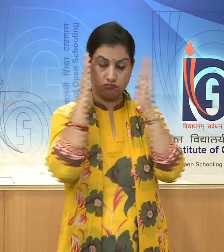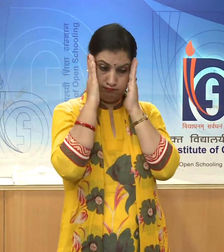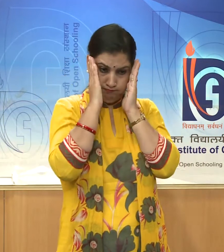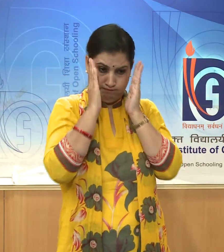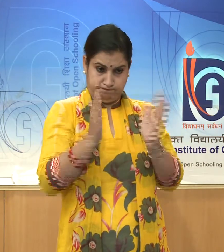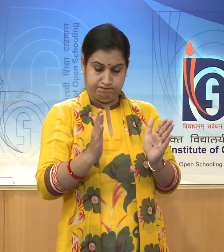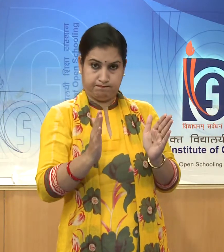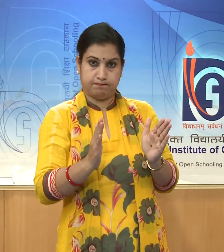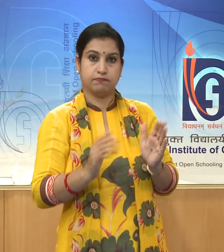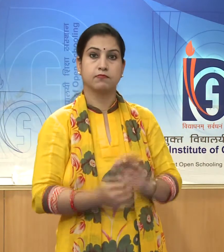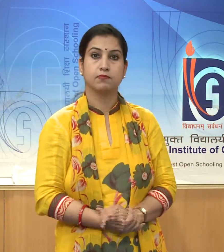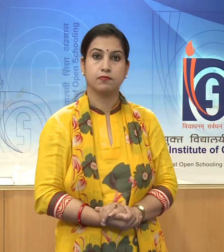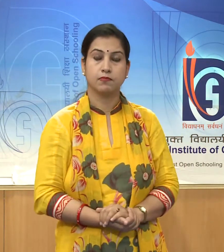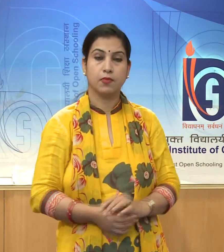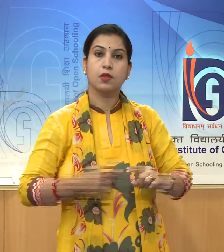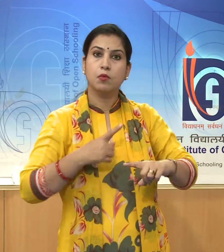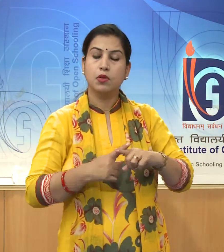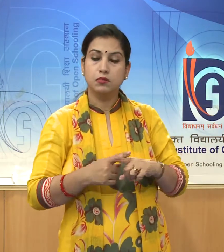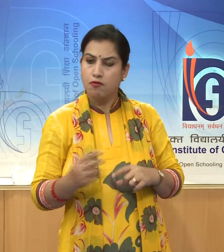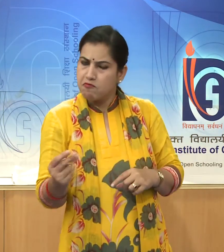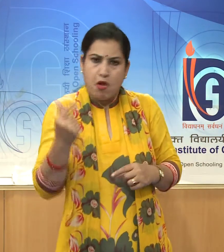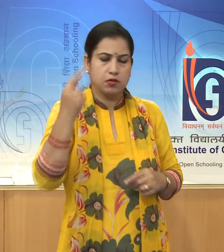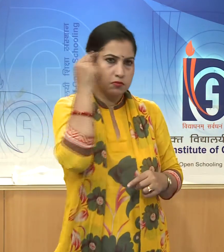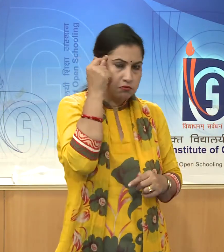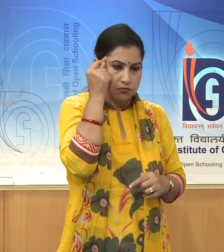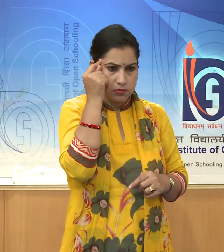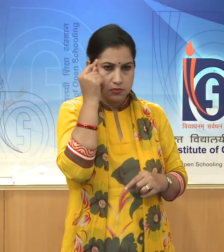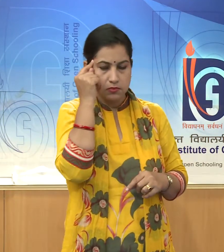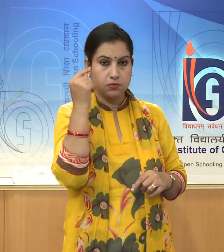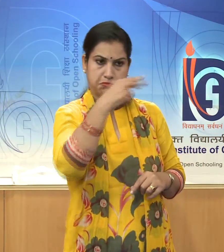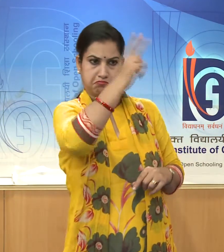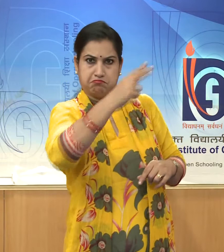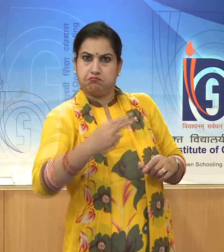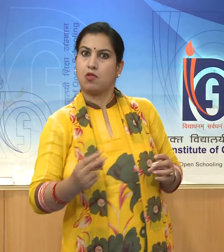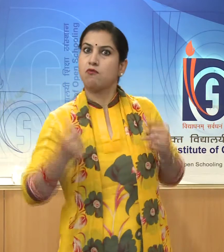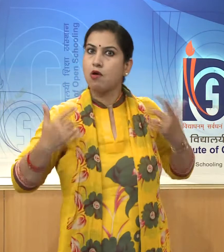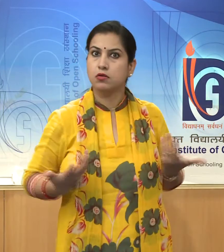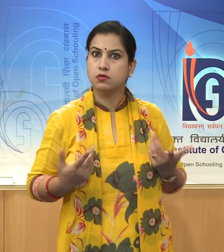dedicated and spontaneous artist to capture